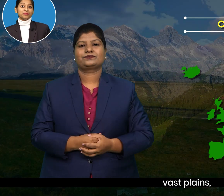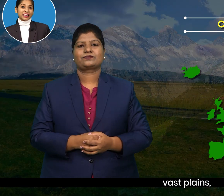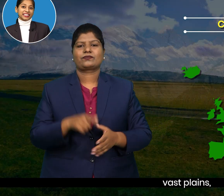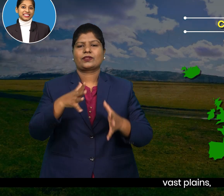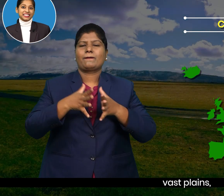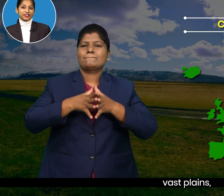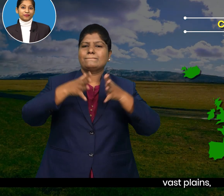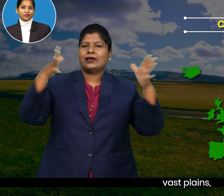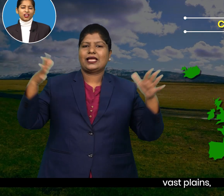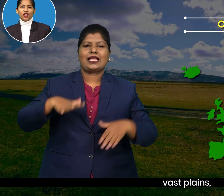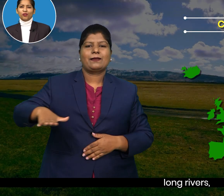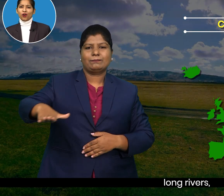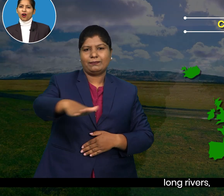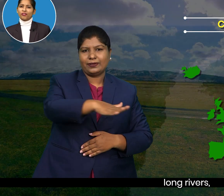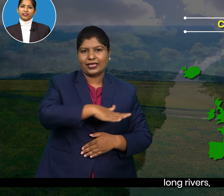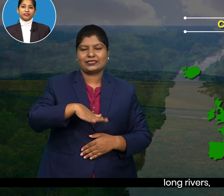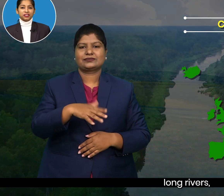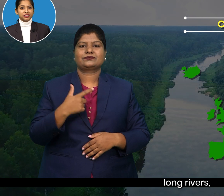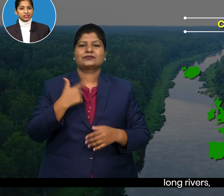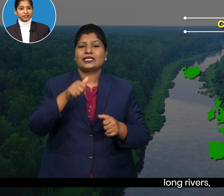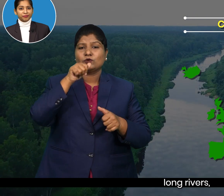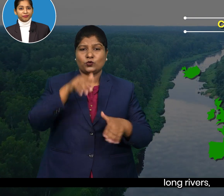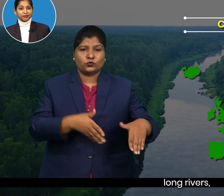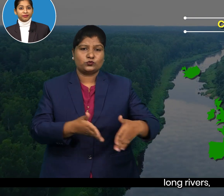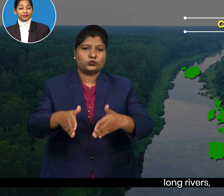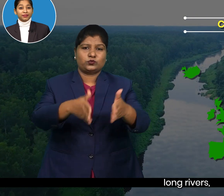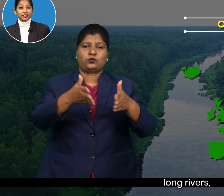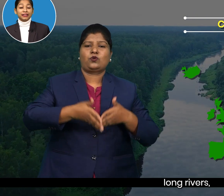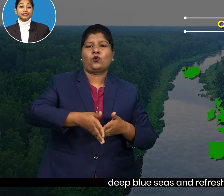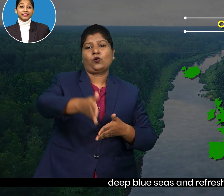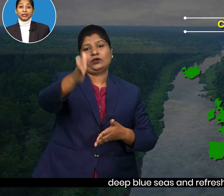vast plains, long rivers,